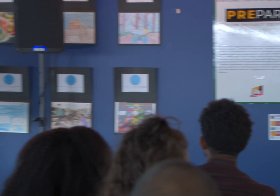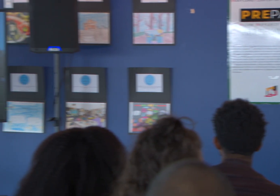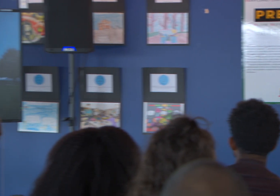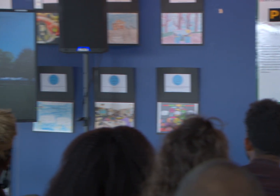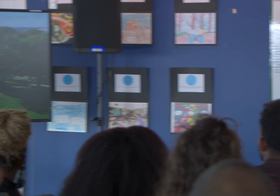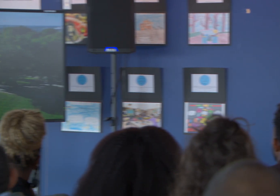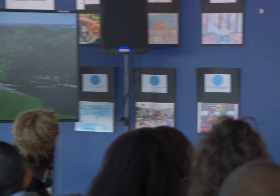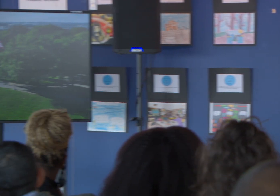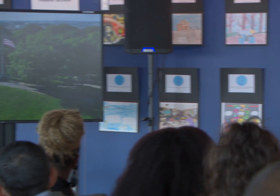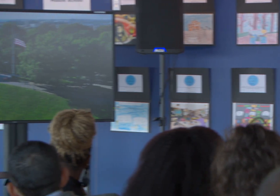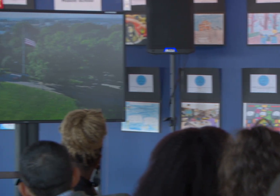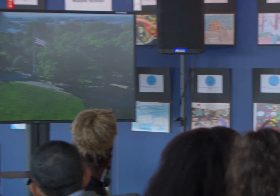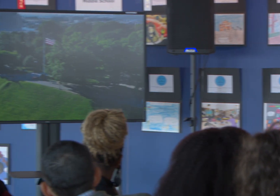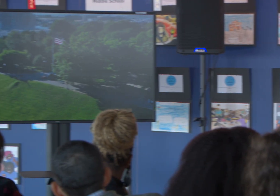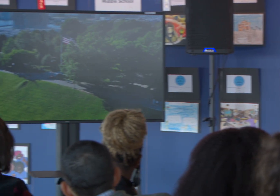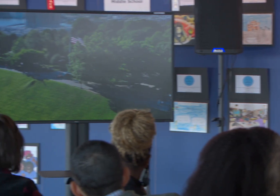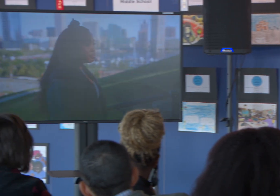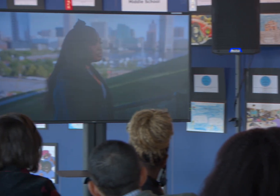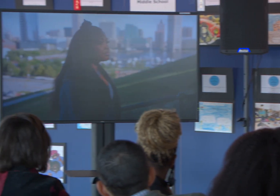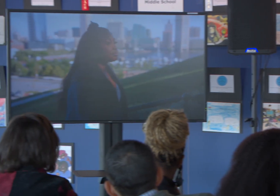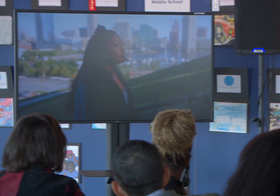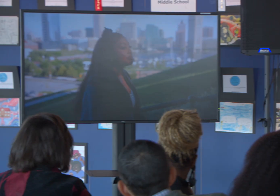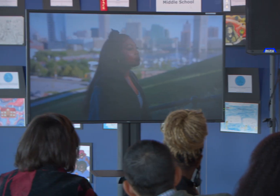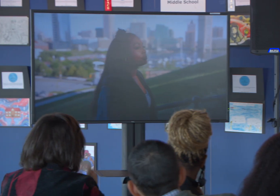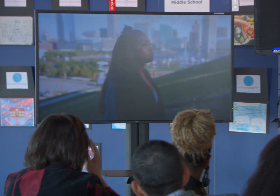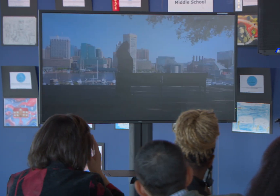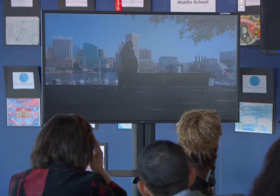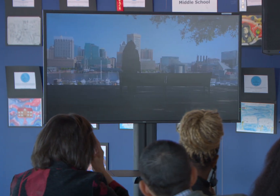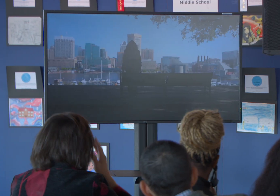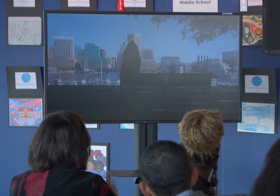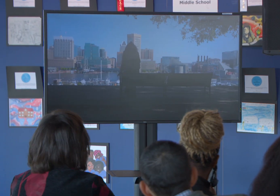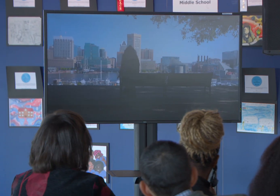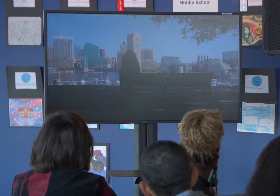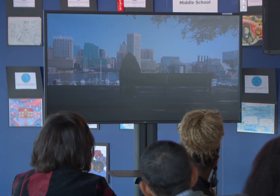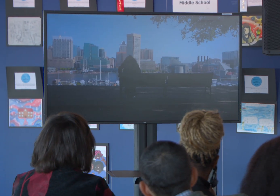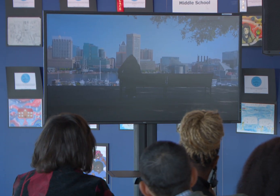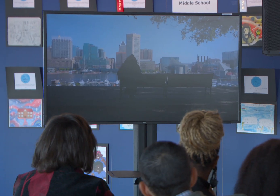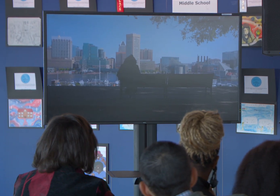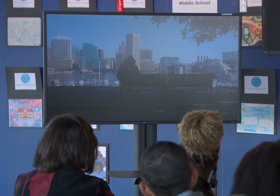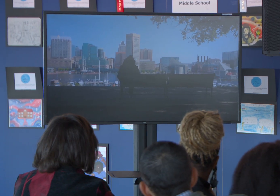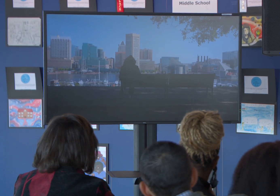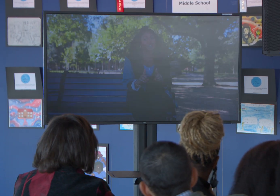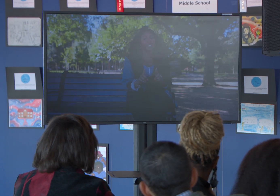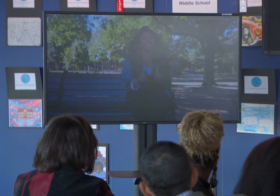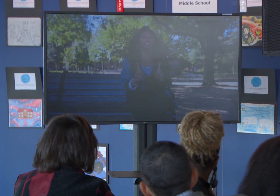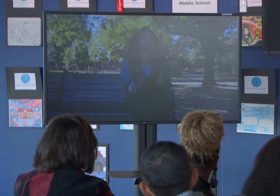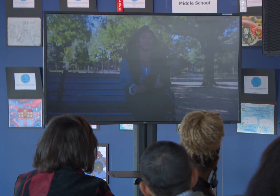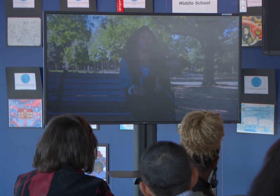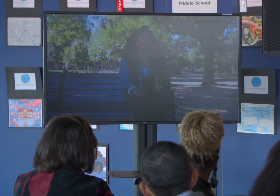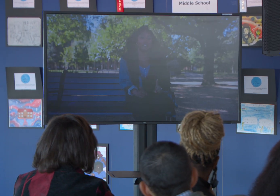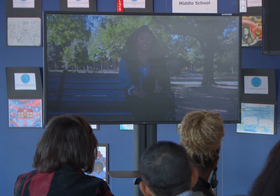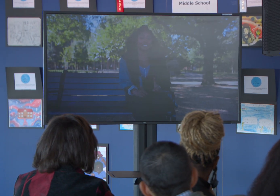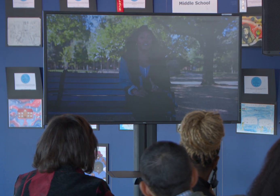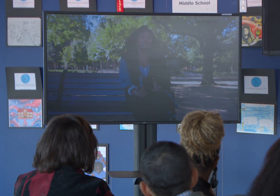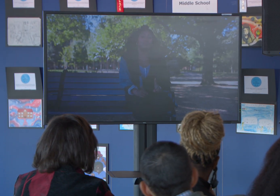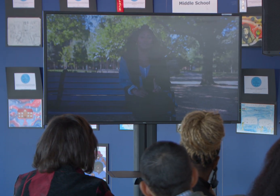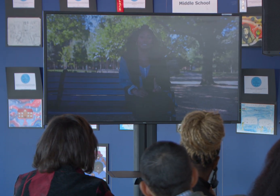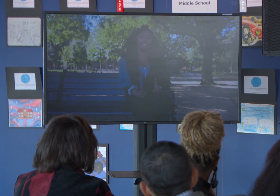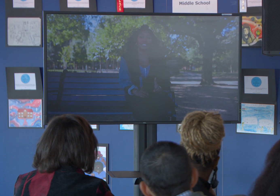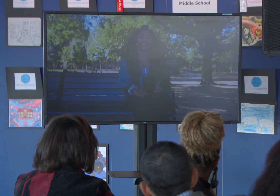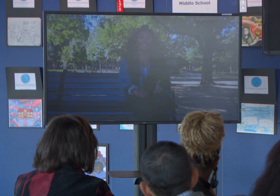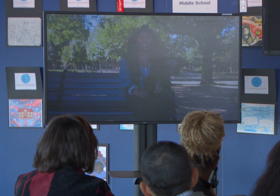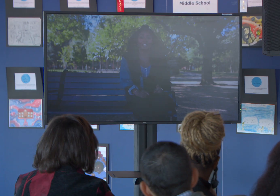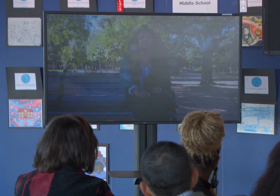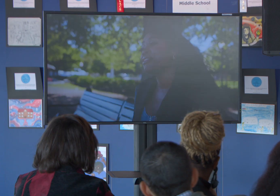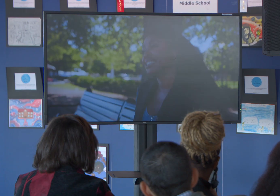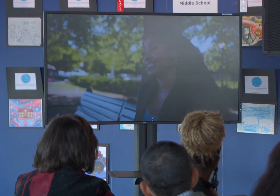Hey Baltimore, I'm Robyn Murphy, CEO of Create Baltimore. You may have known us as the Baltimore Office of Promotion